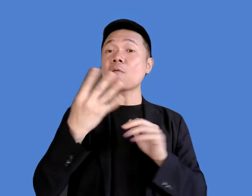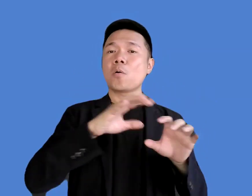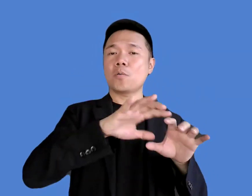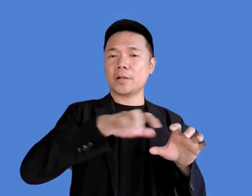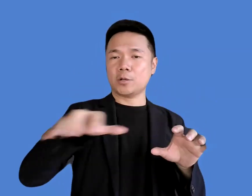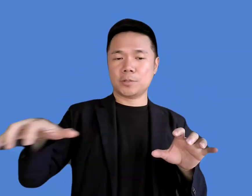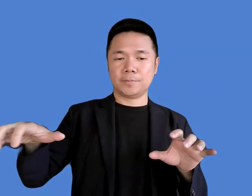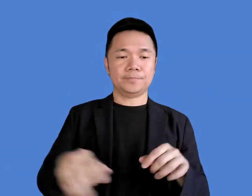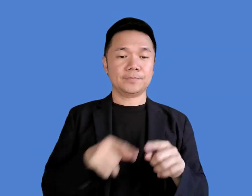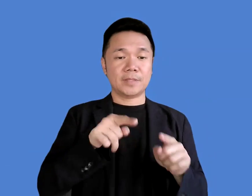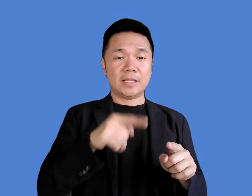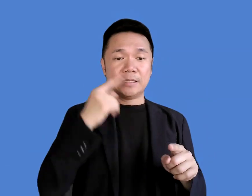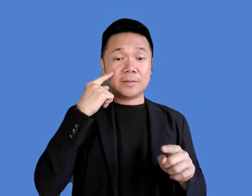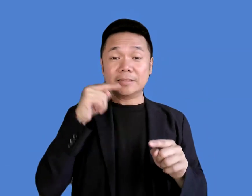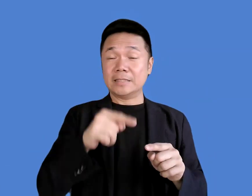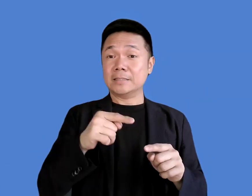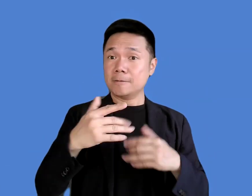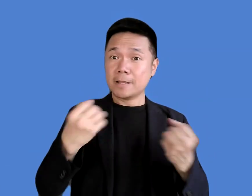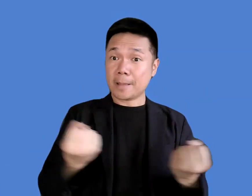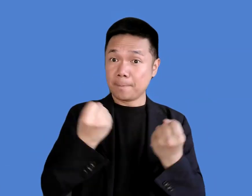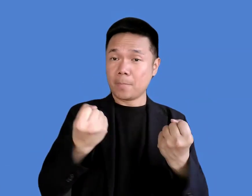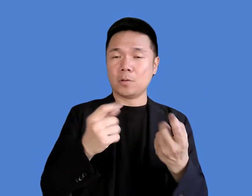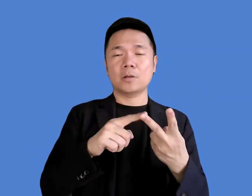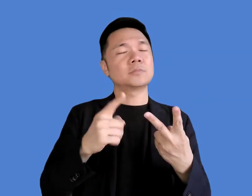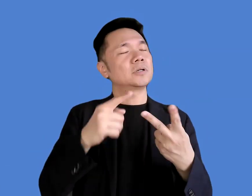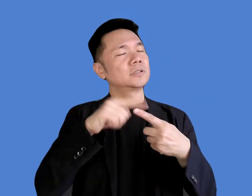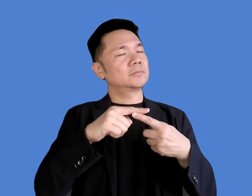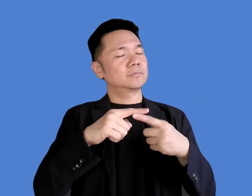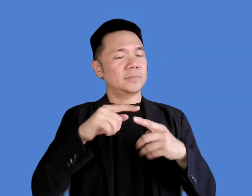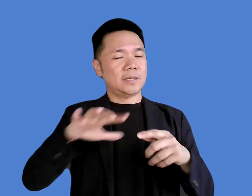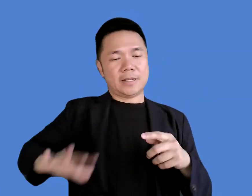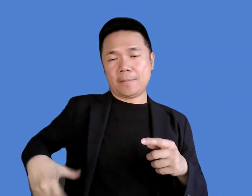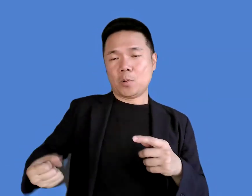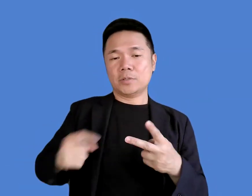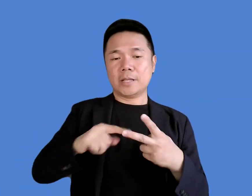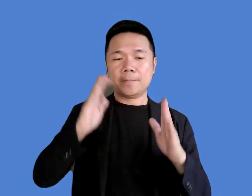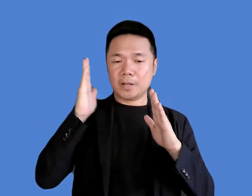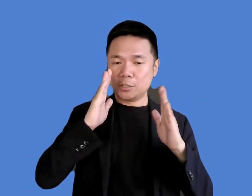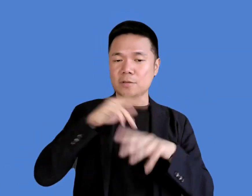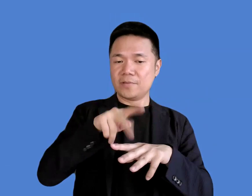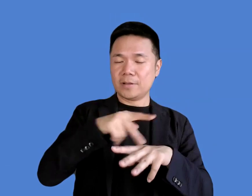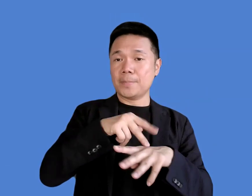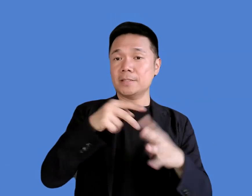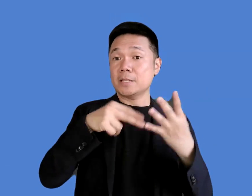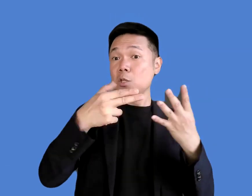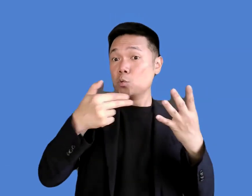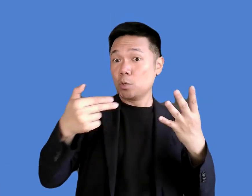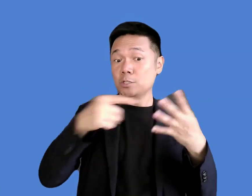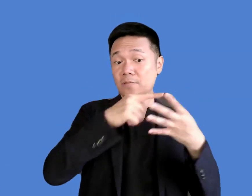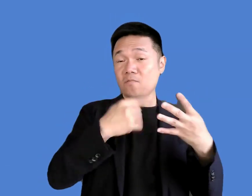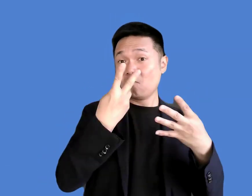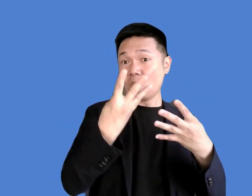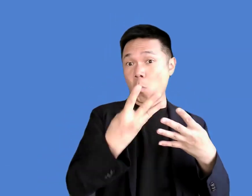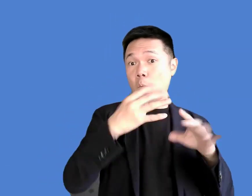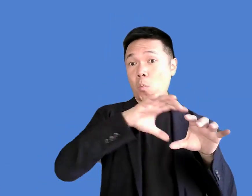will be starting this deeper action in Cambodia, Indonesia, Malaysia, and the Philippines. We'll be taking this approach